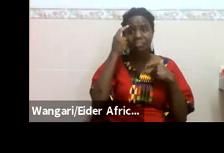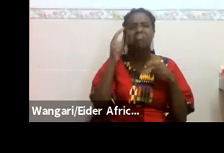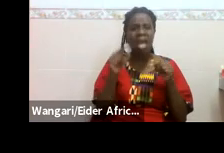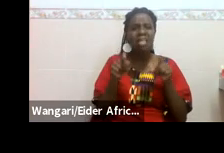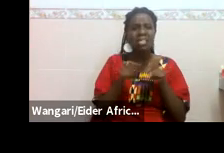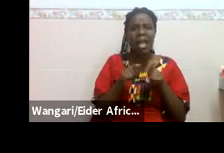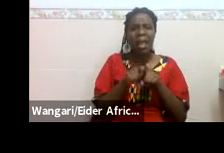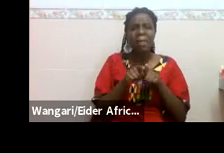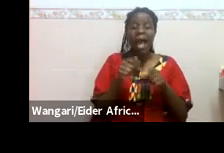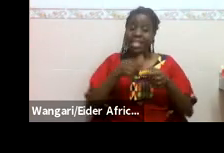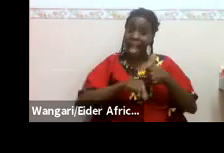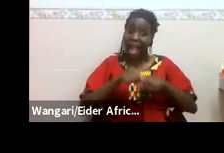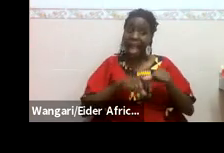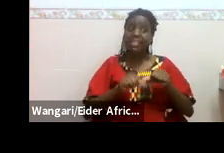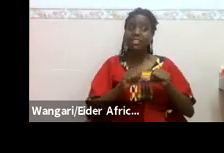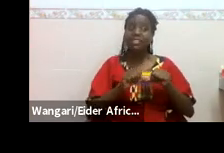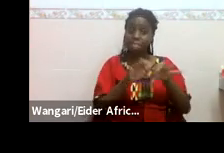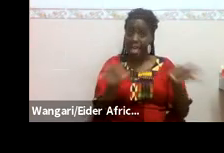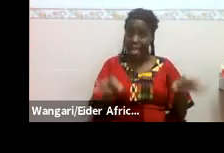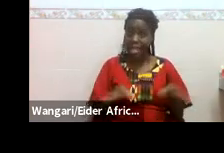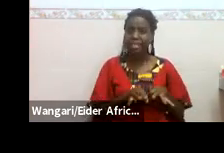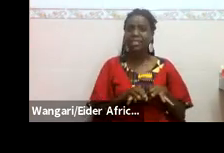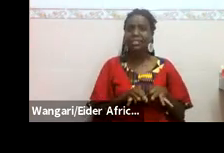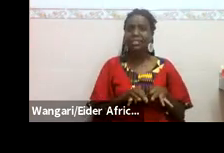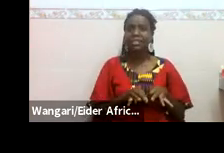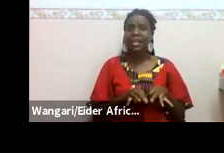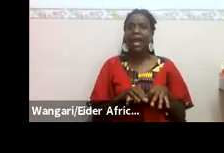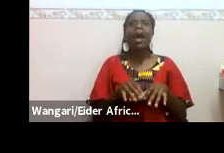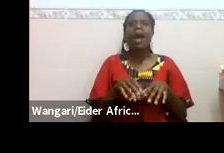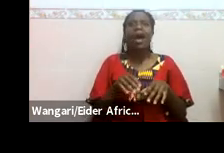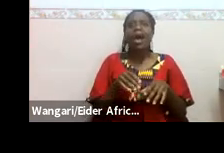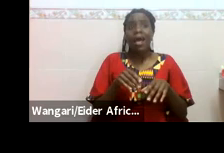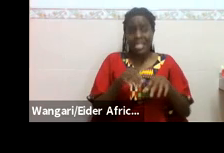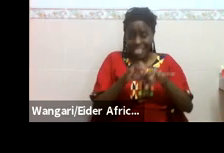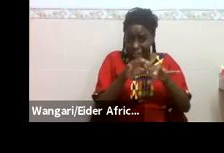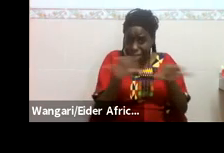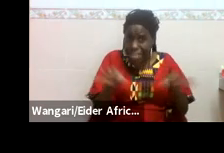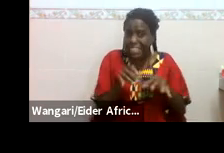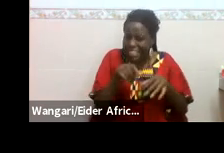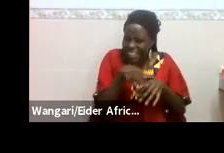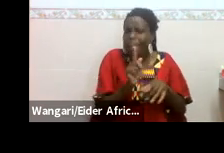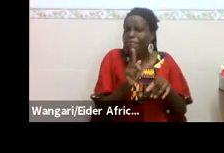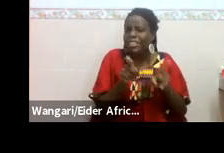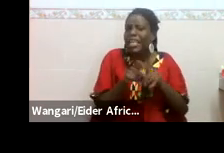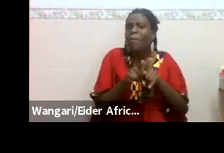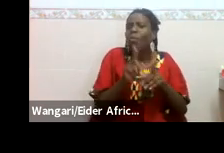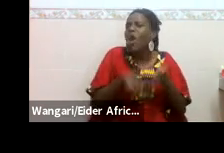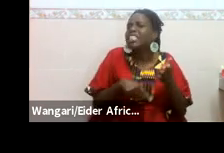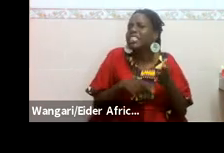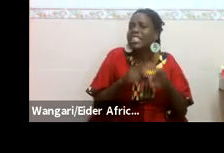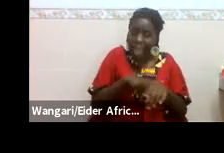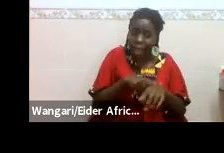in the sciences, where essentially you're rewarded for cleaving to Western norms, right? You're